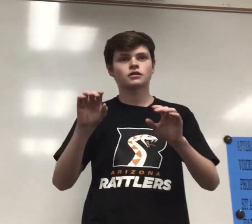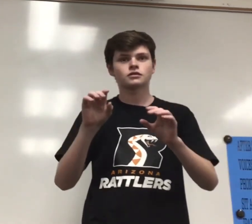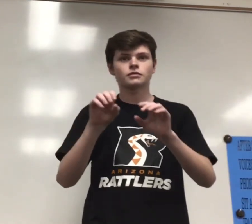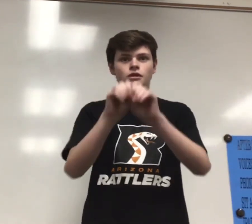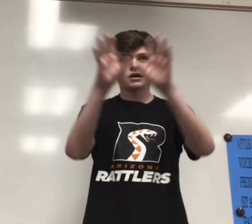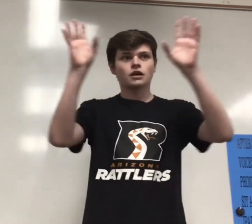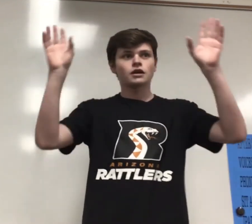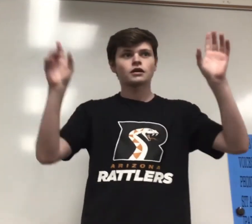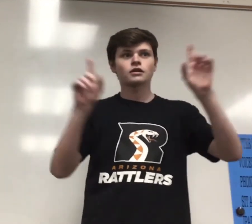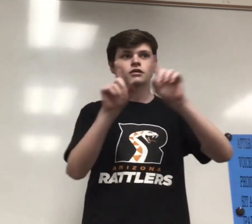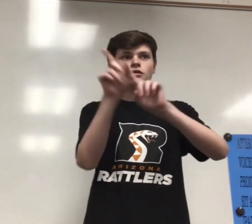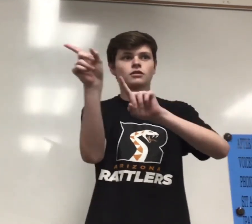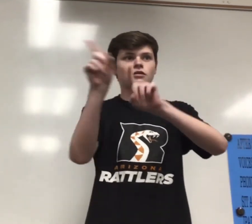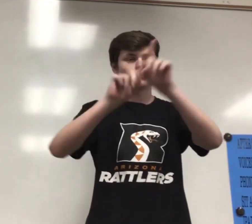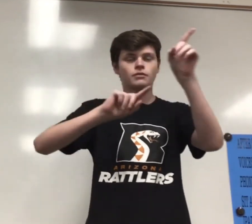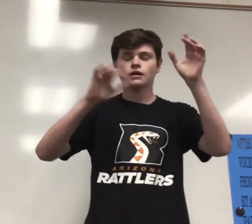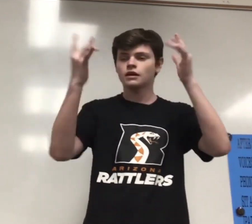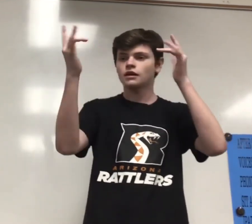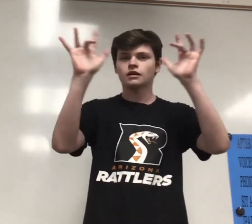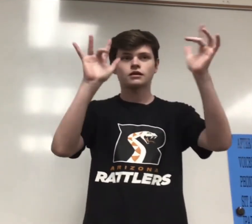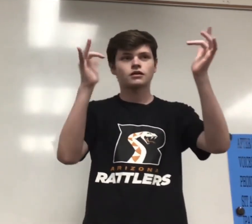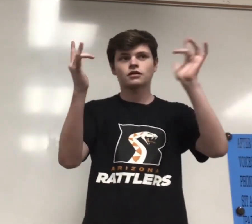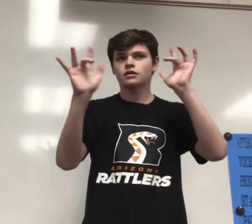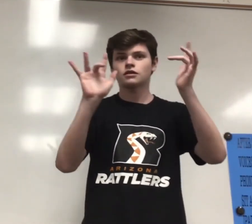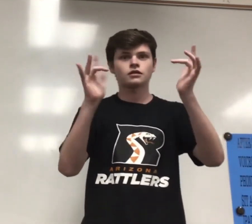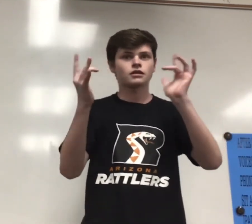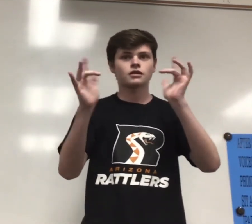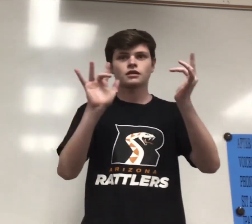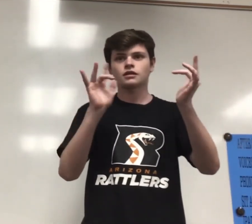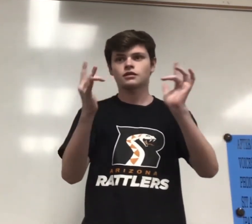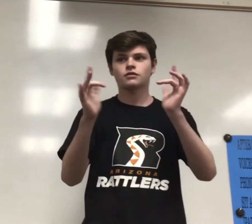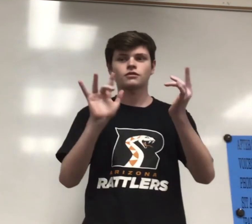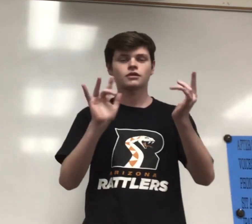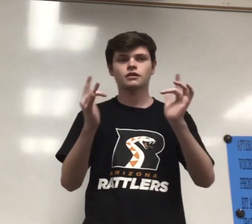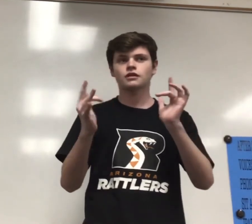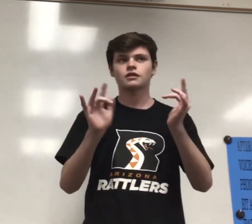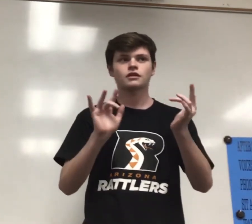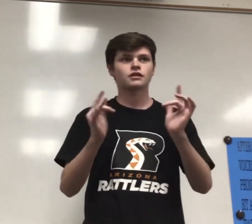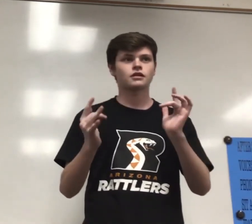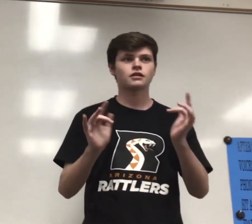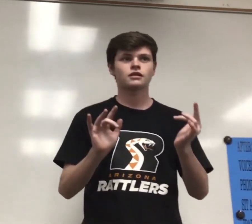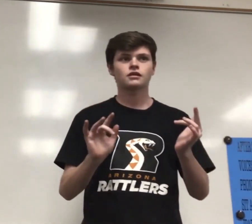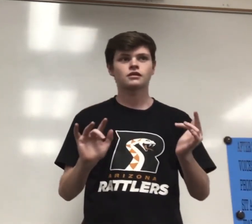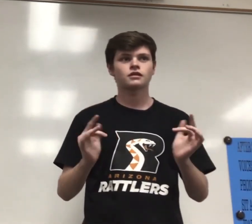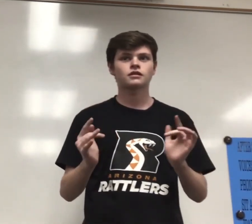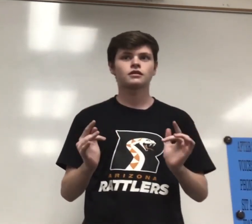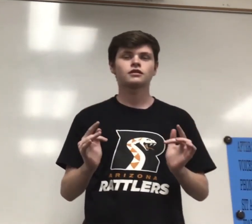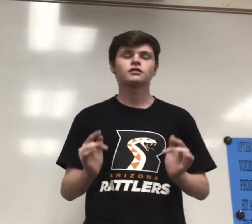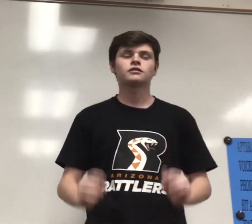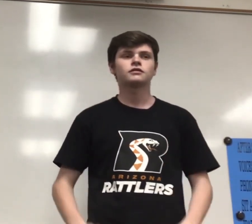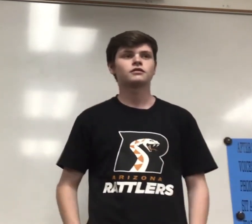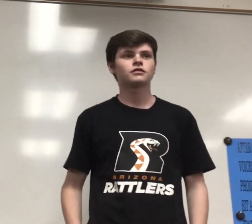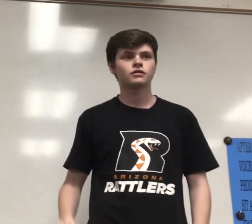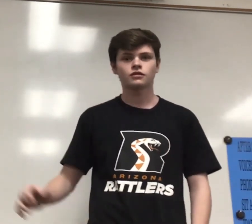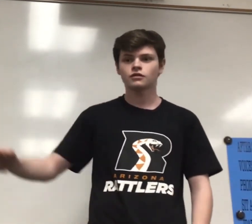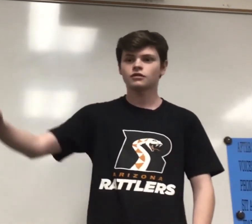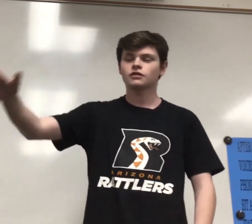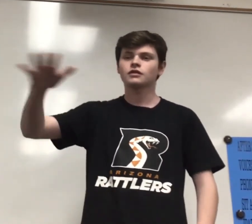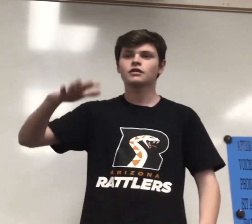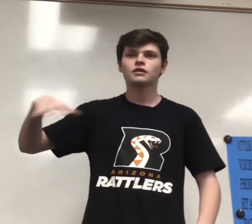-spangled banner yet wave O'er the